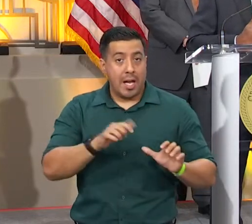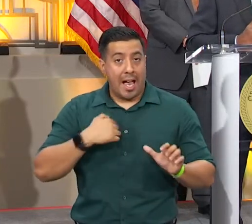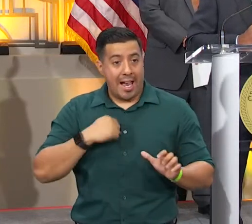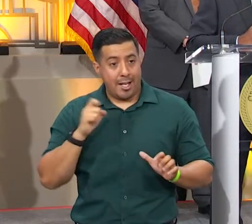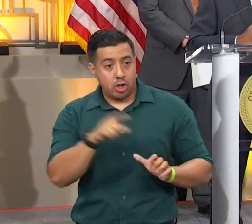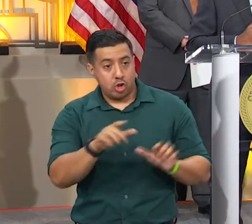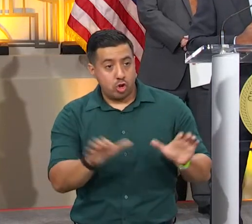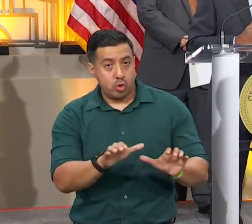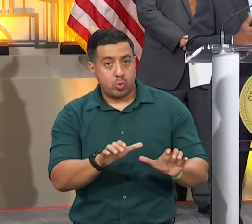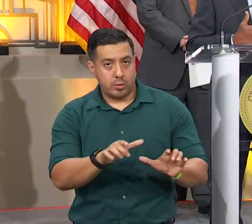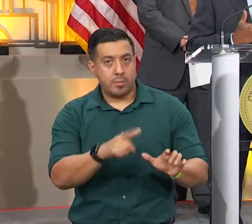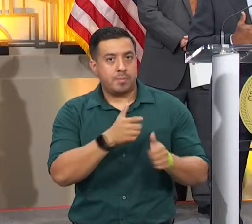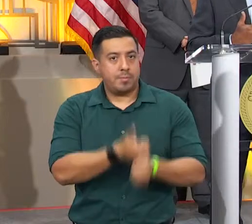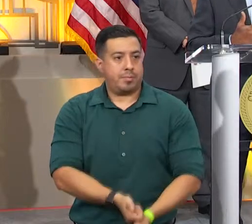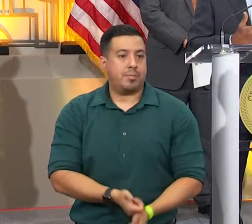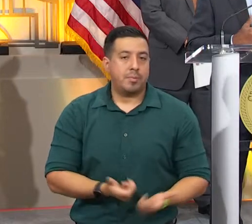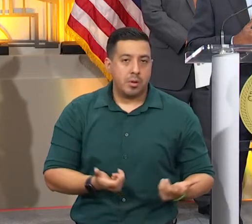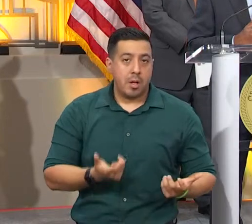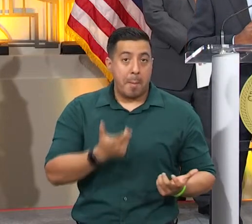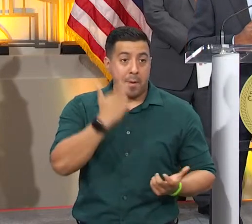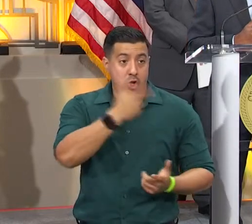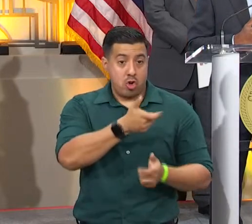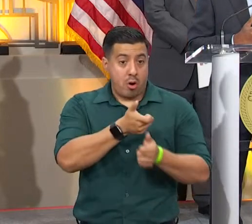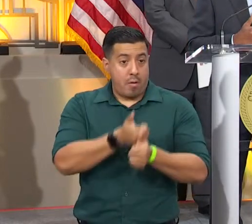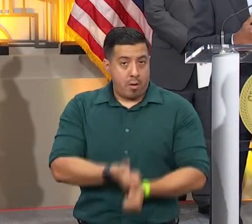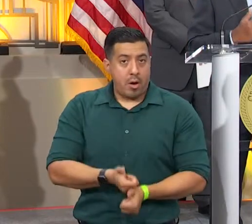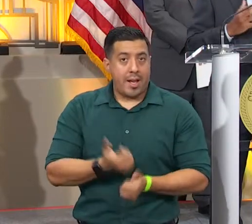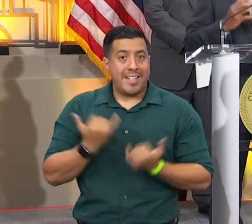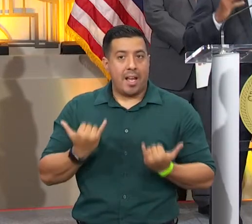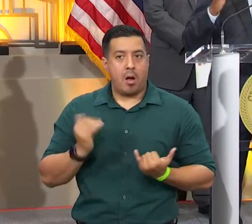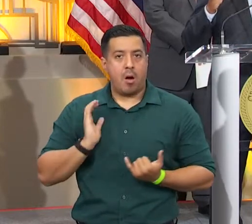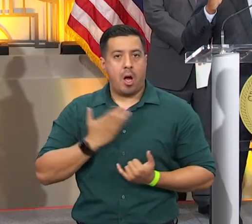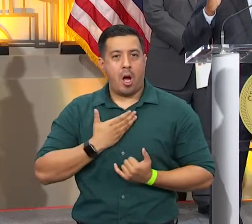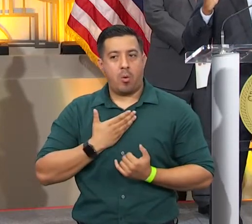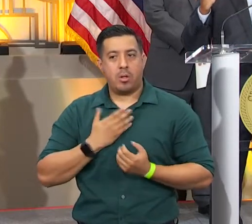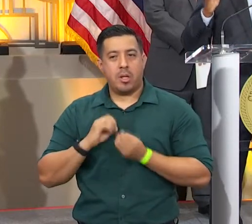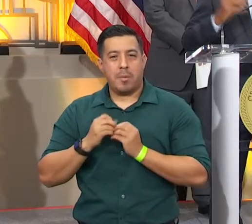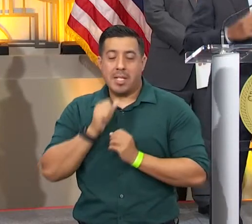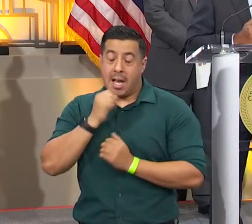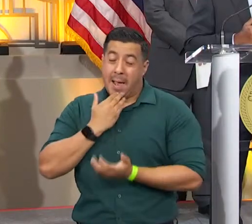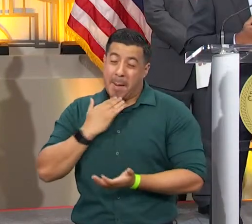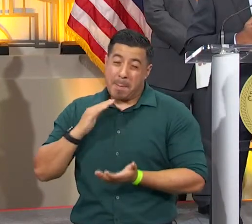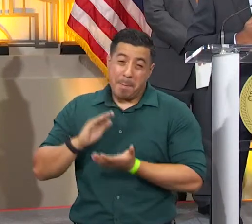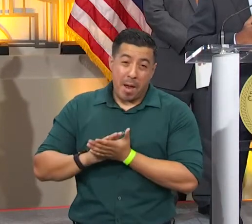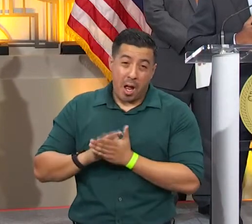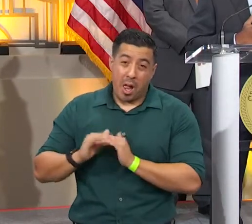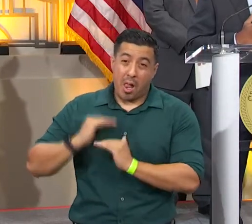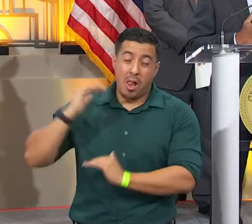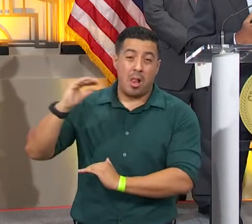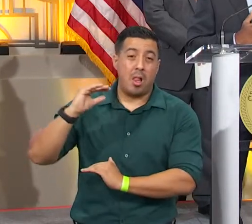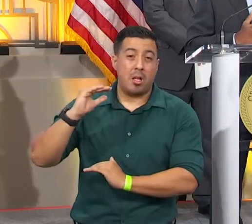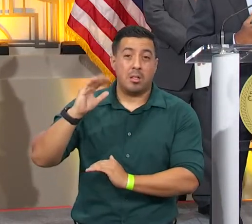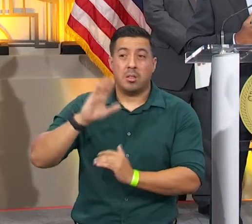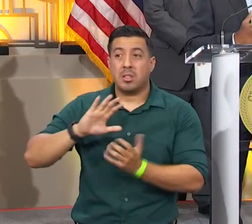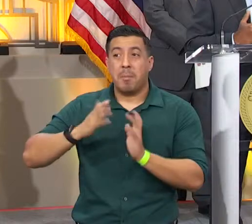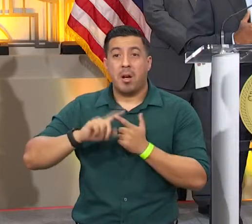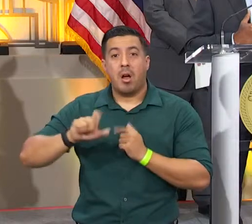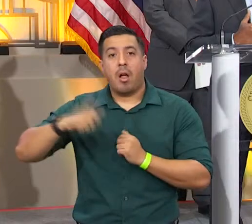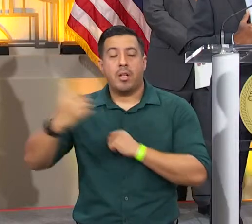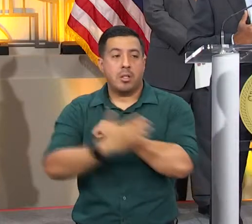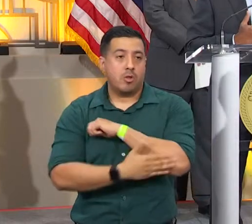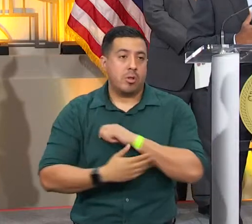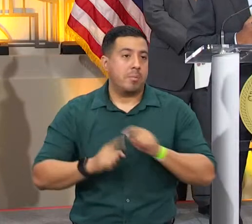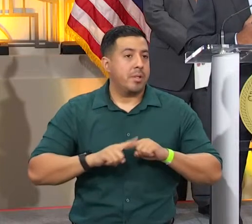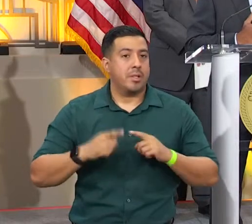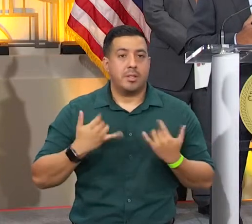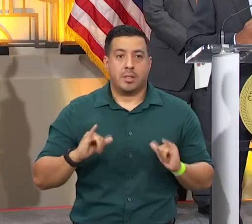asked you to do. And because of that, our numbers are not as bad as what's reported across the country. It's still not